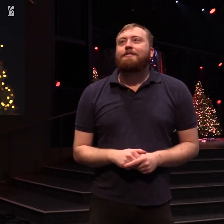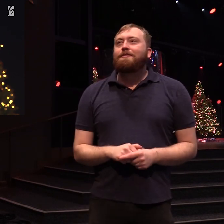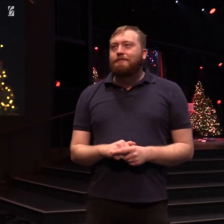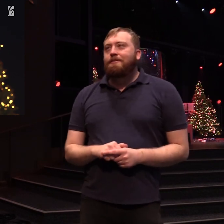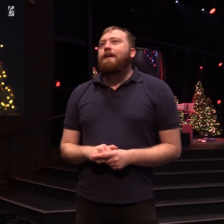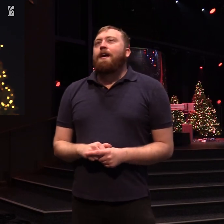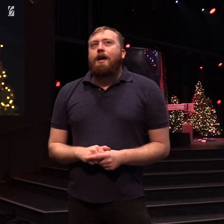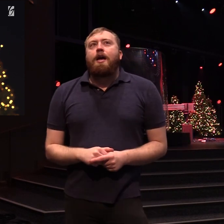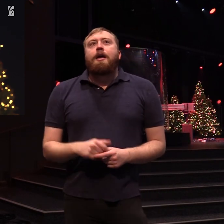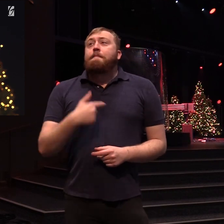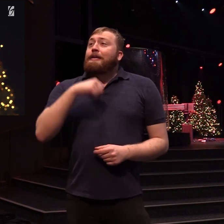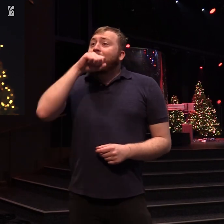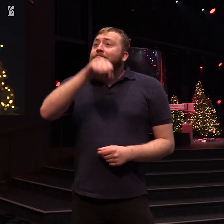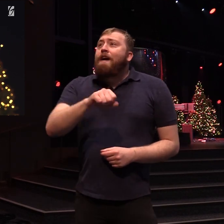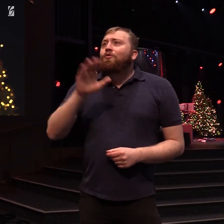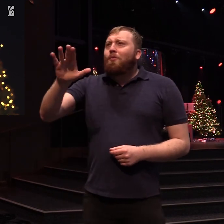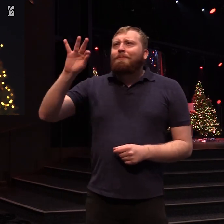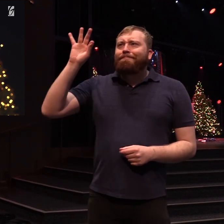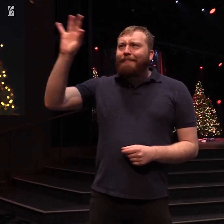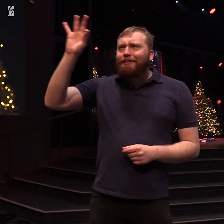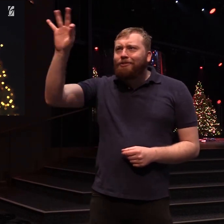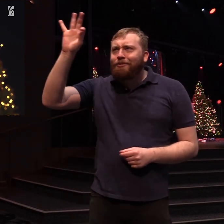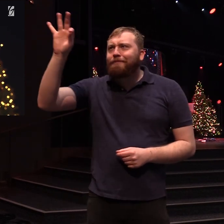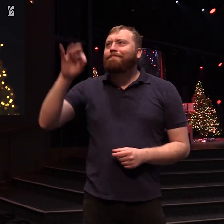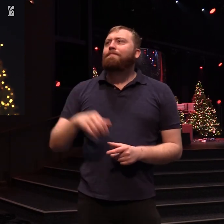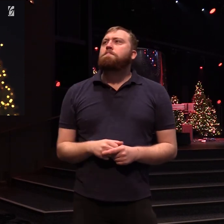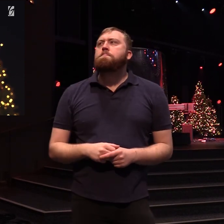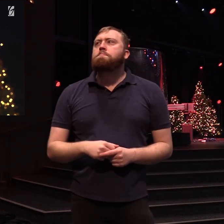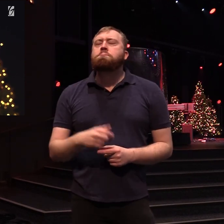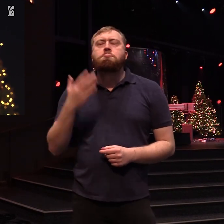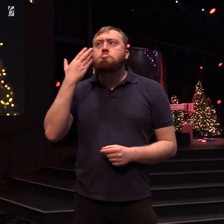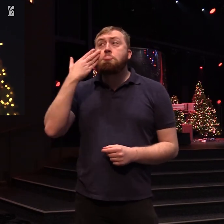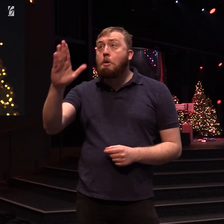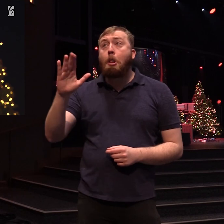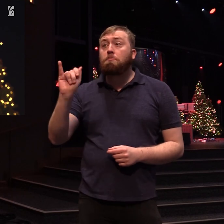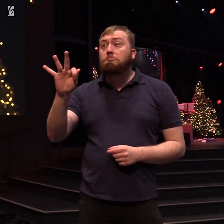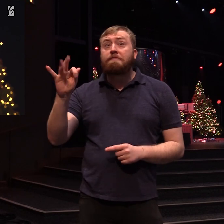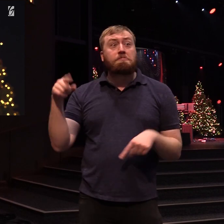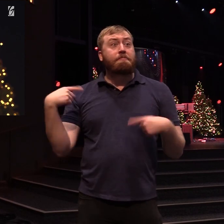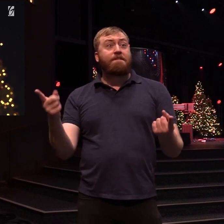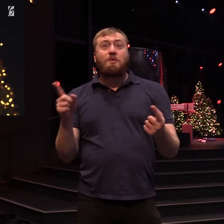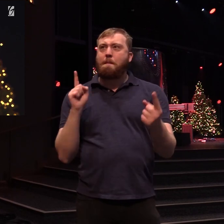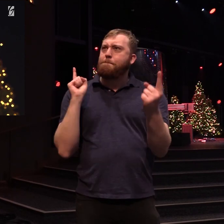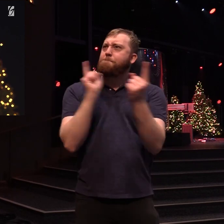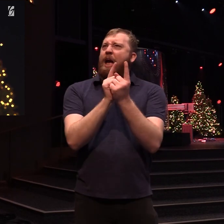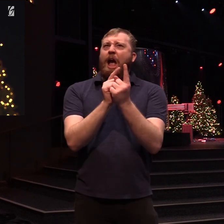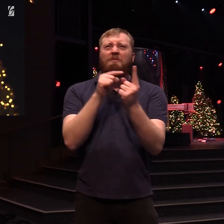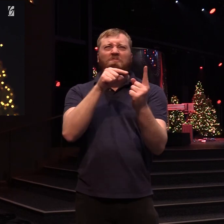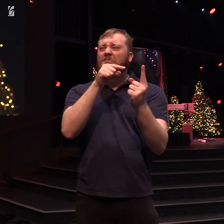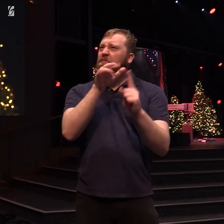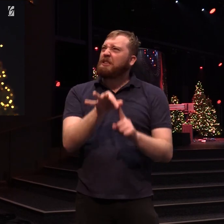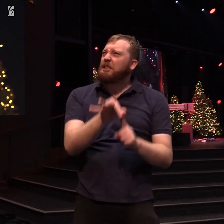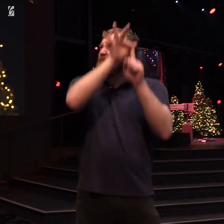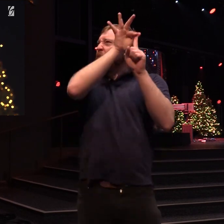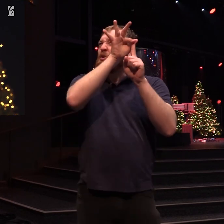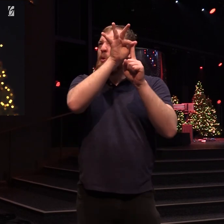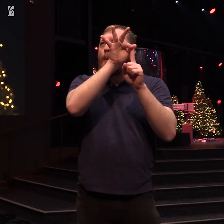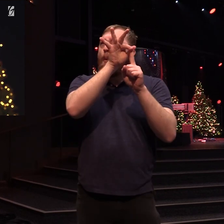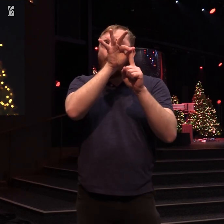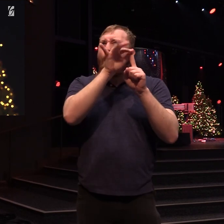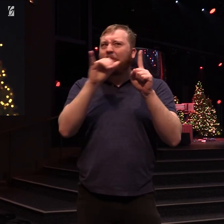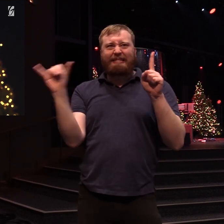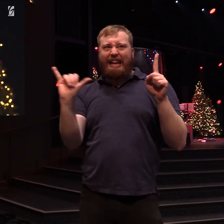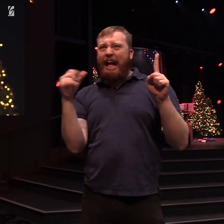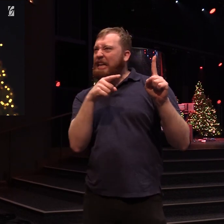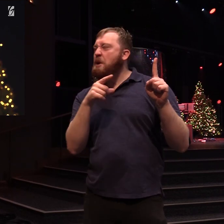church. I love your pastor. I don't know if I've ever met anyone quite like him. I really don't.